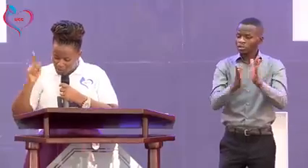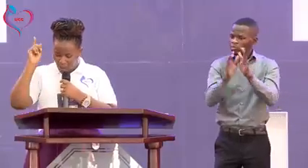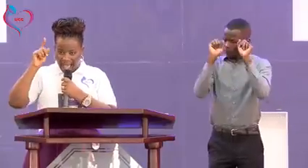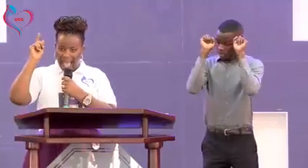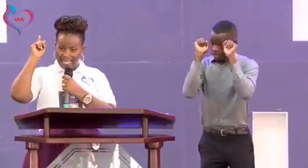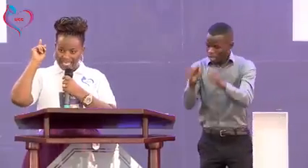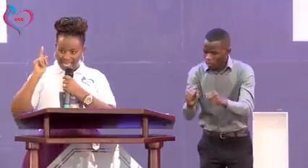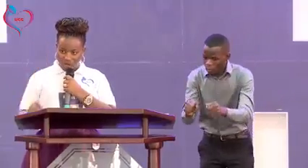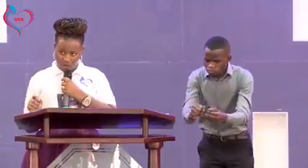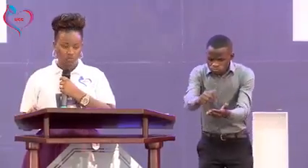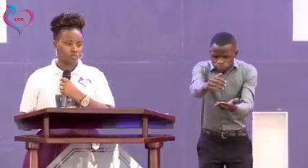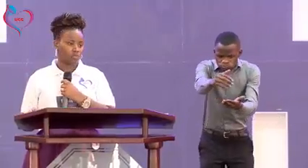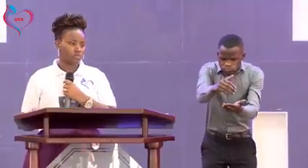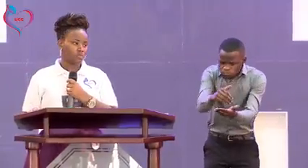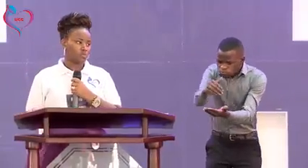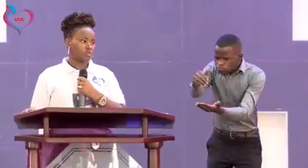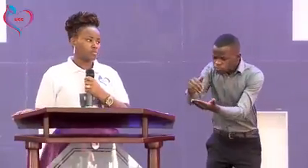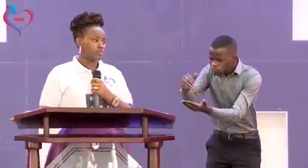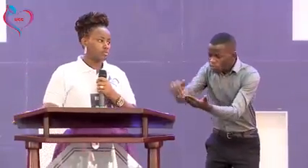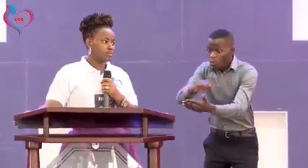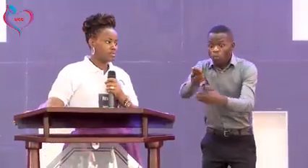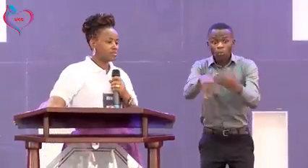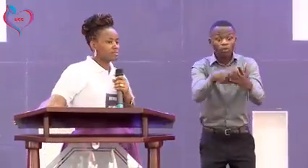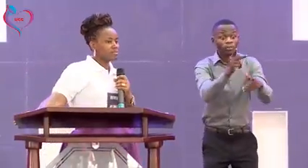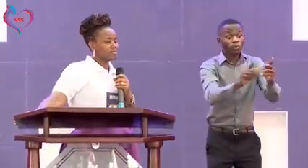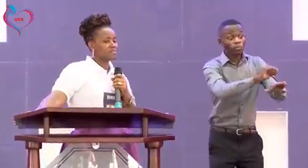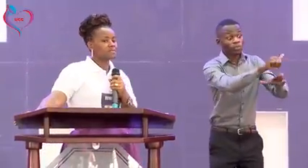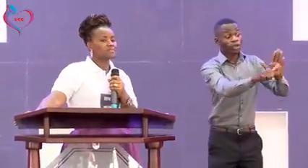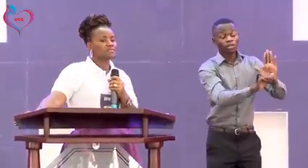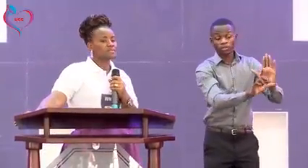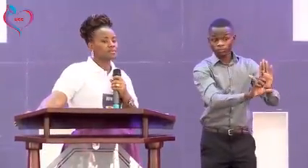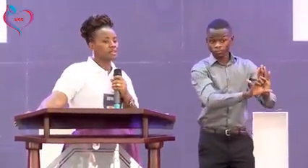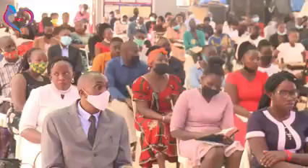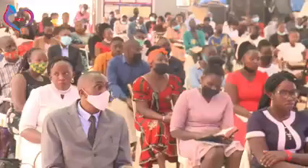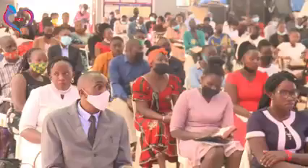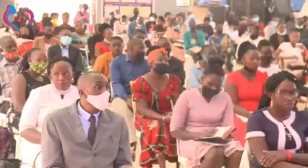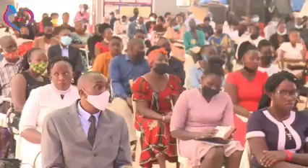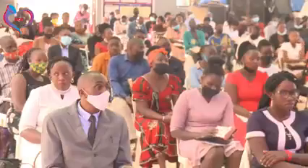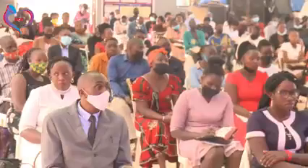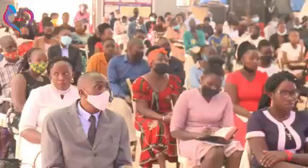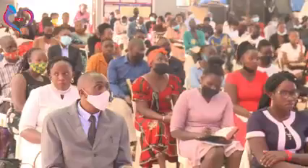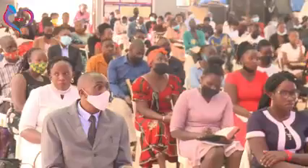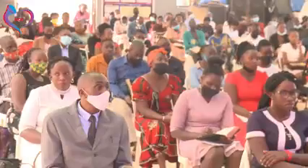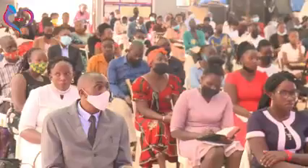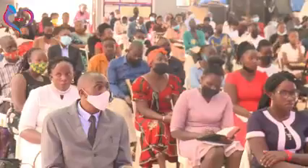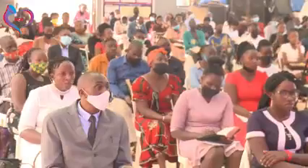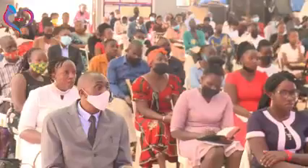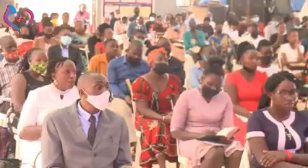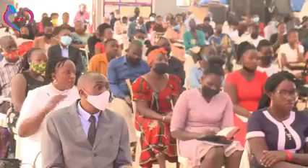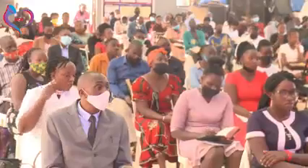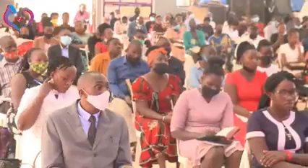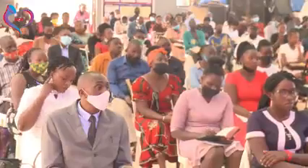win those who are under the law. Nefulo kuba wansi wa mateka nsobolo kuangula abo abali wansi wa mateka. But you know, these